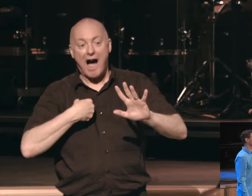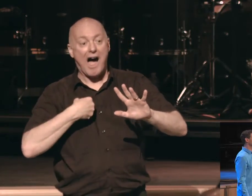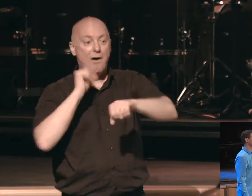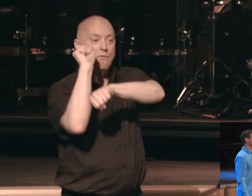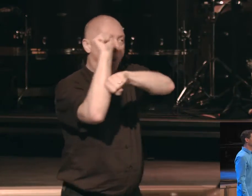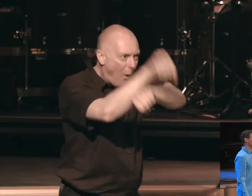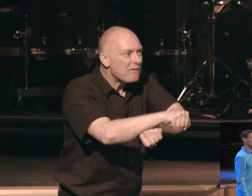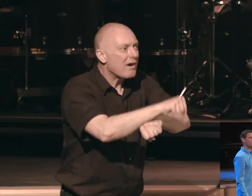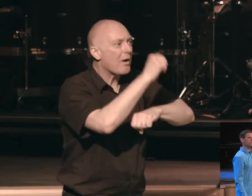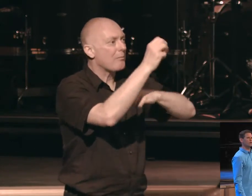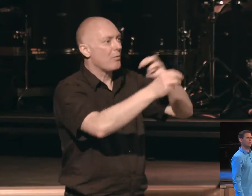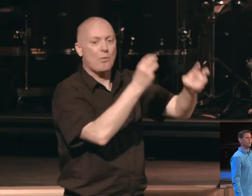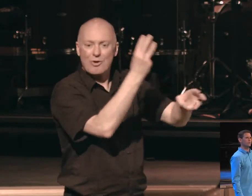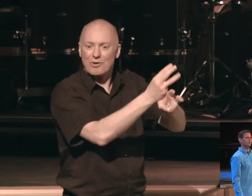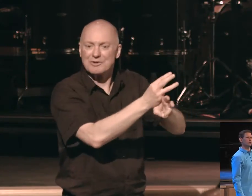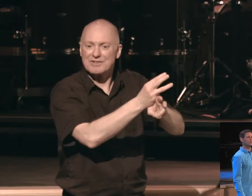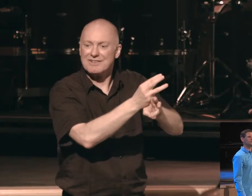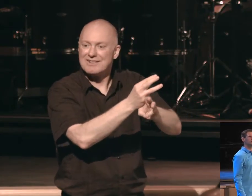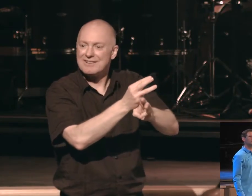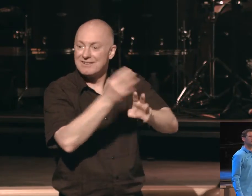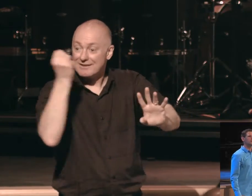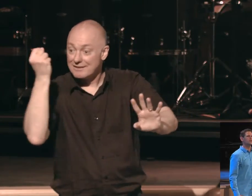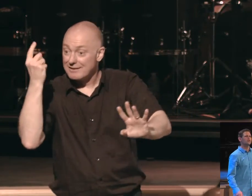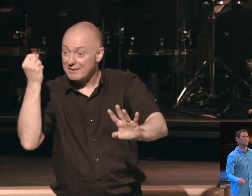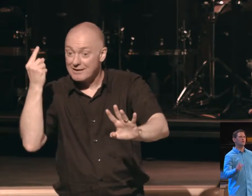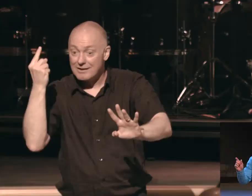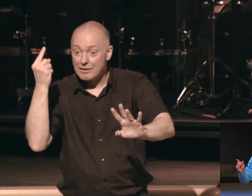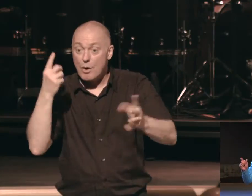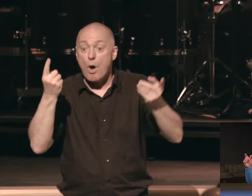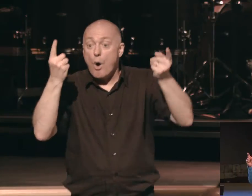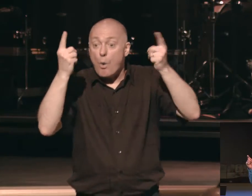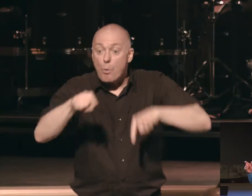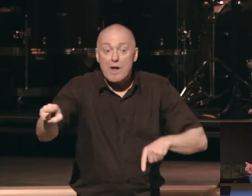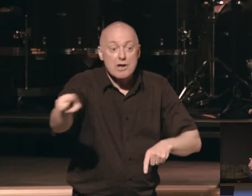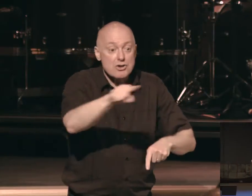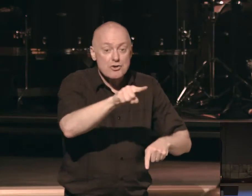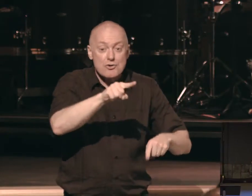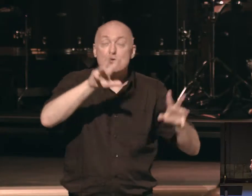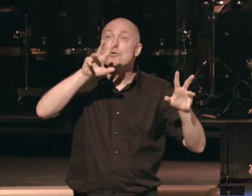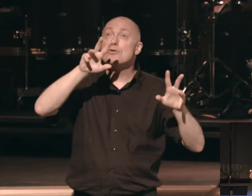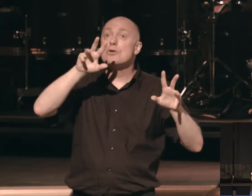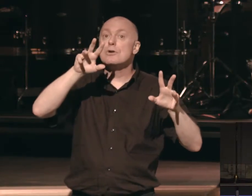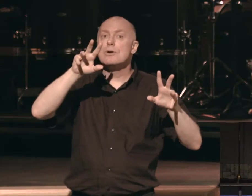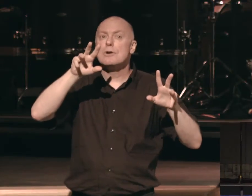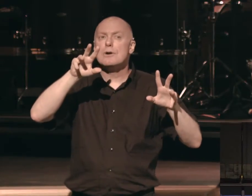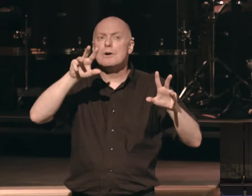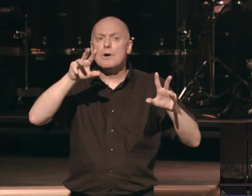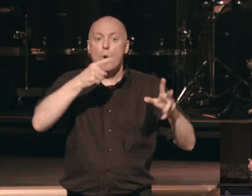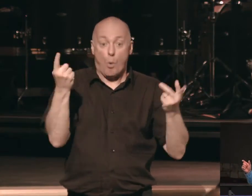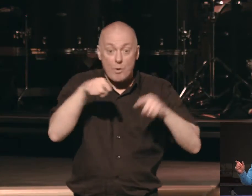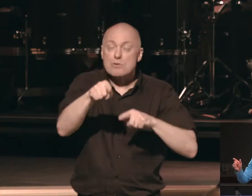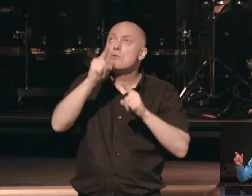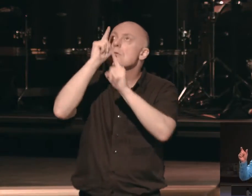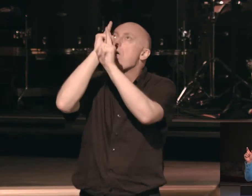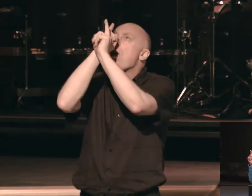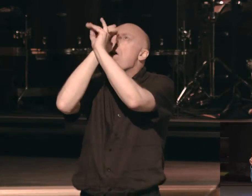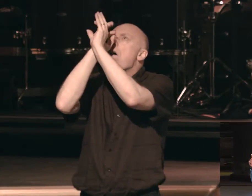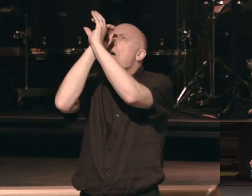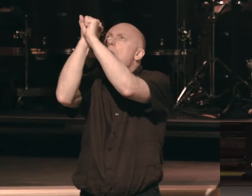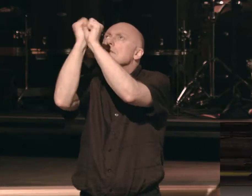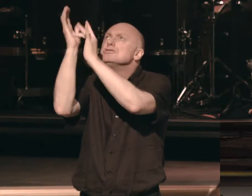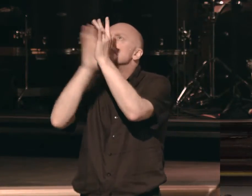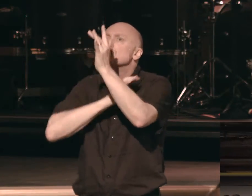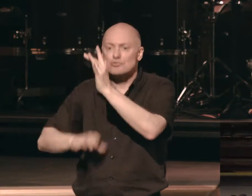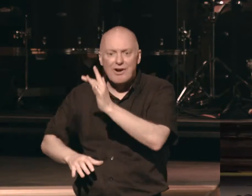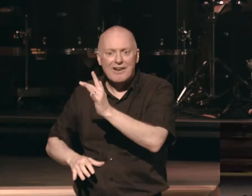overcome. I have overcome the world. You see, when you stare and you are captured by Jesus Christ, what you hear